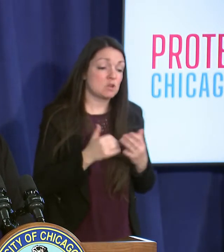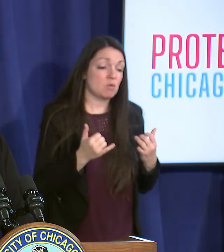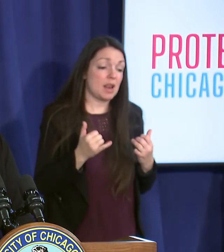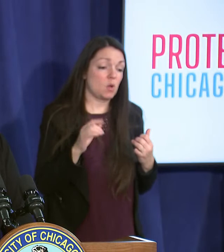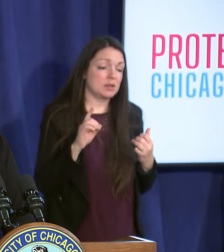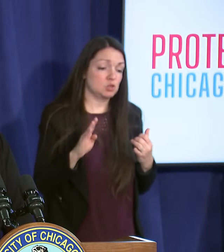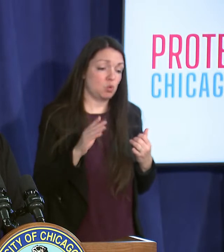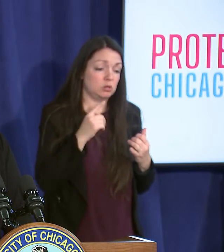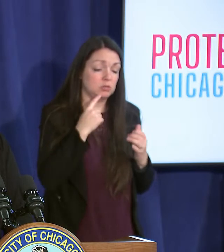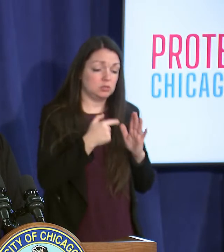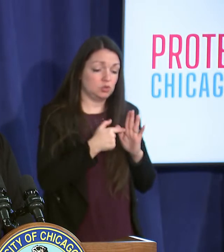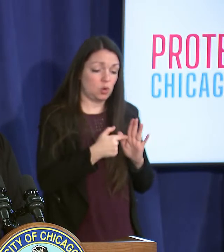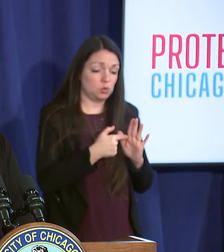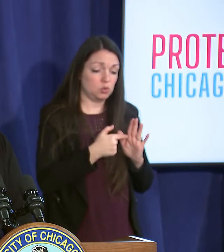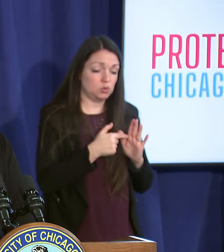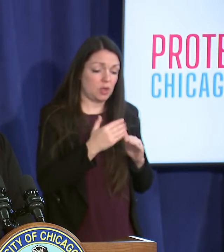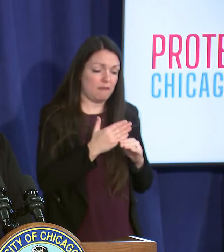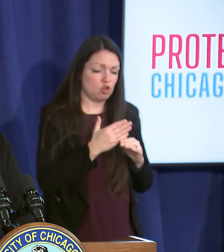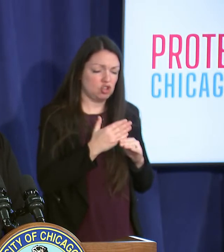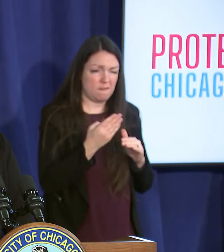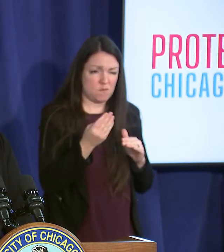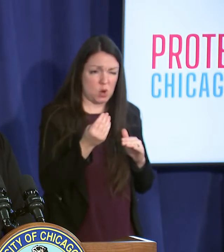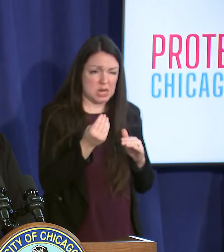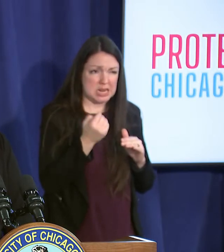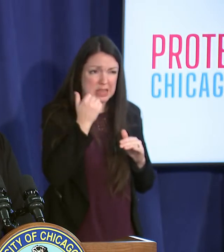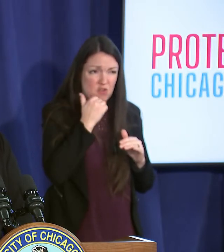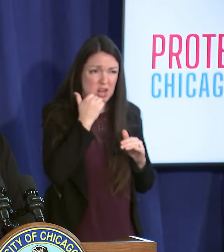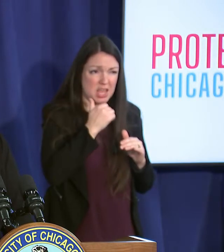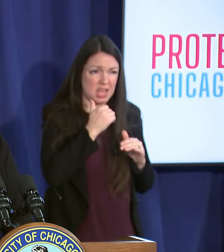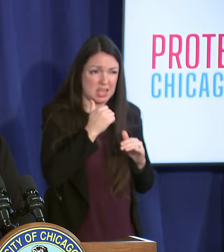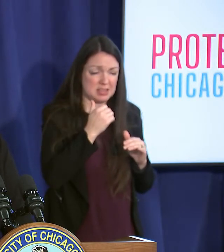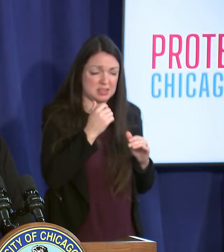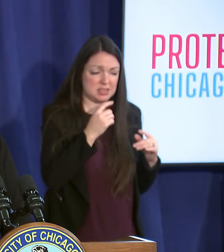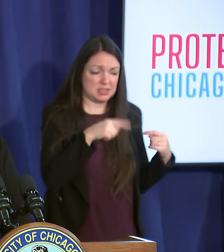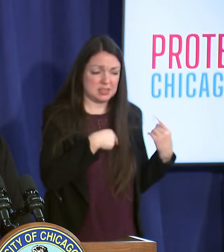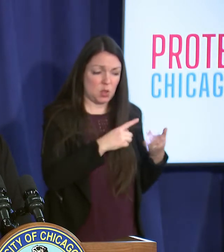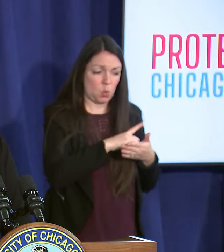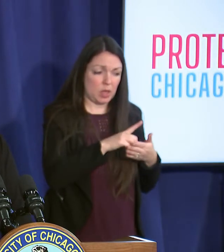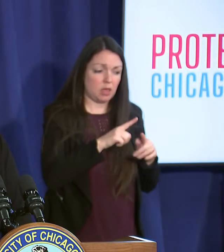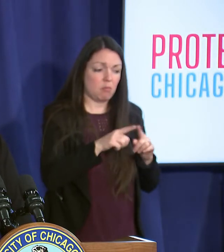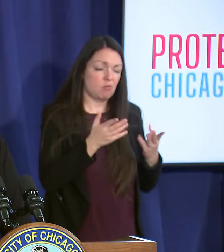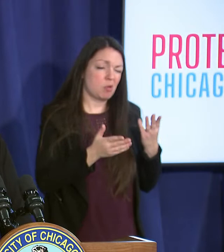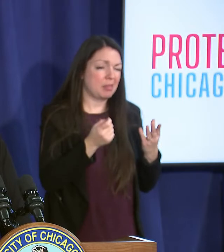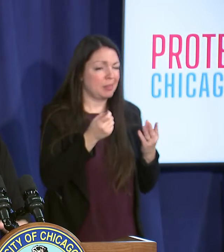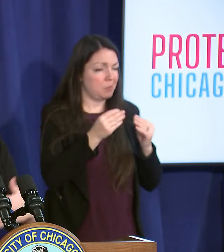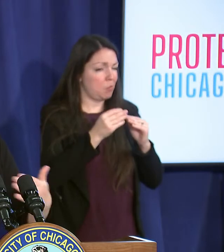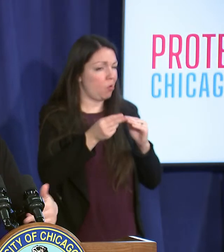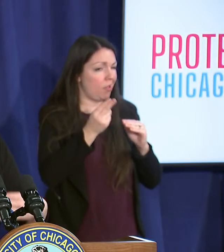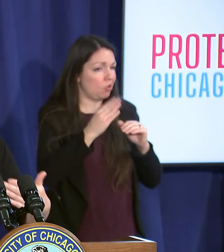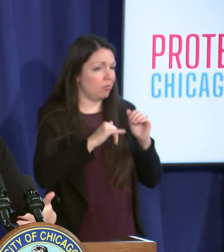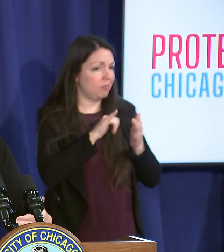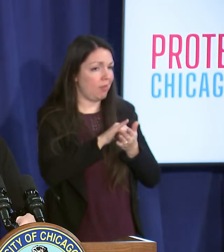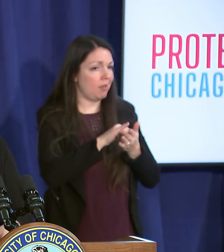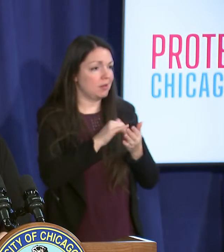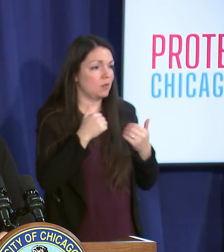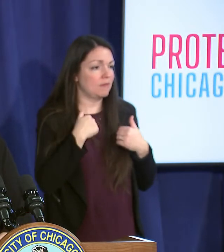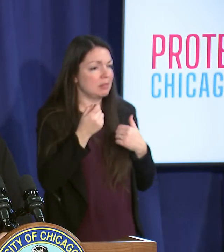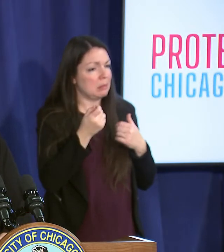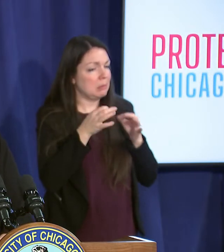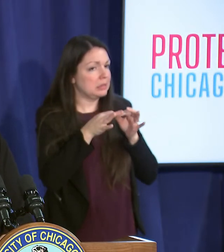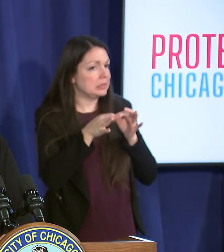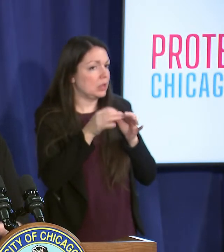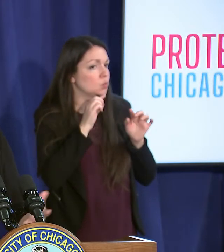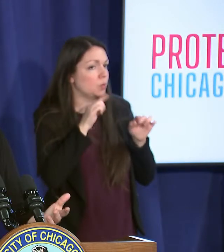dashboard, it's showing just an average of 14 per day over the last week, but it's probably a little bit higher than that, where there's been a little bit of